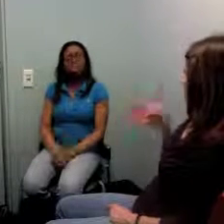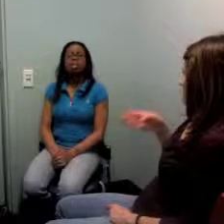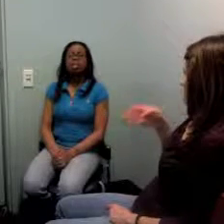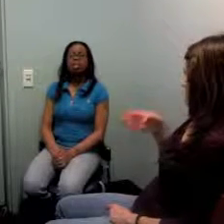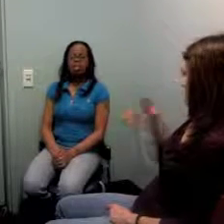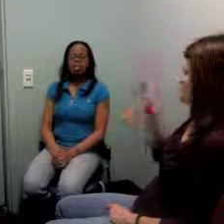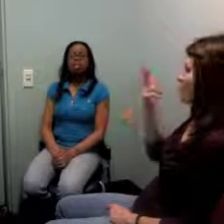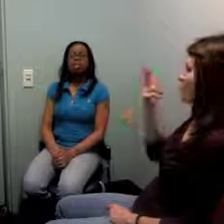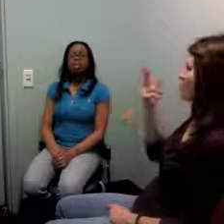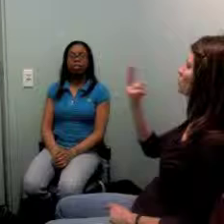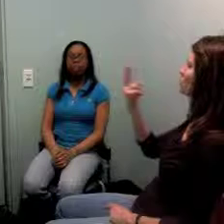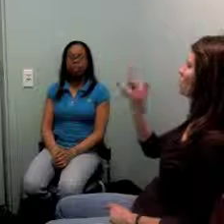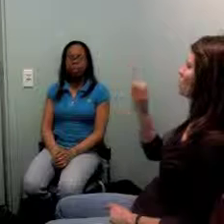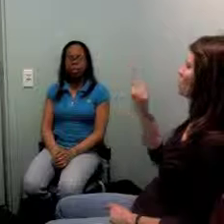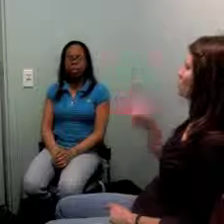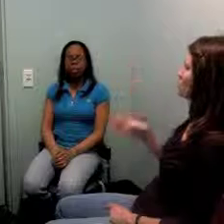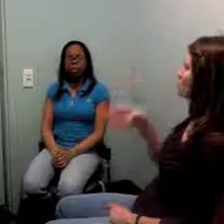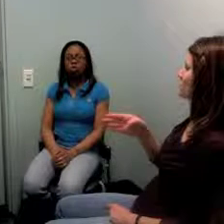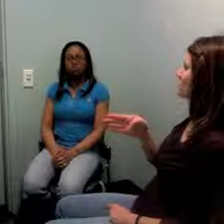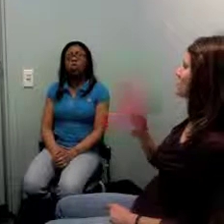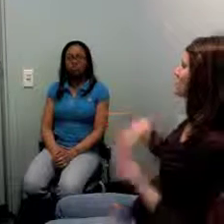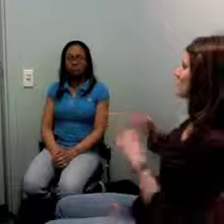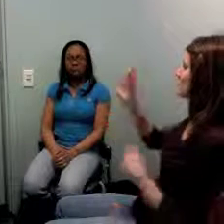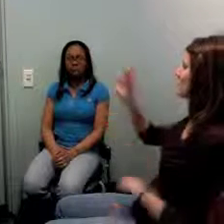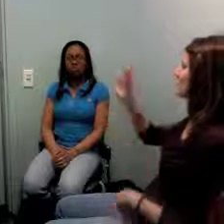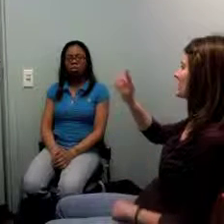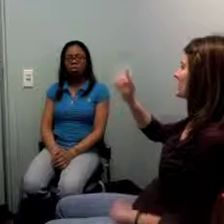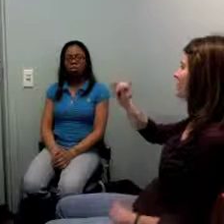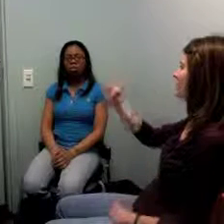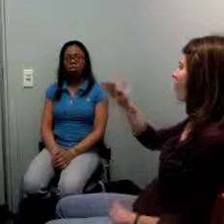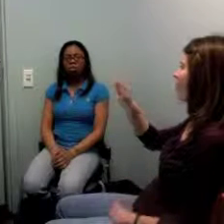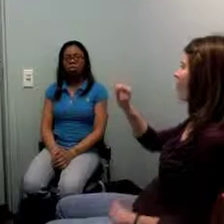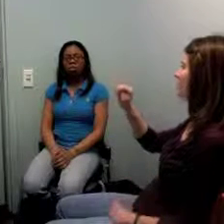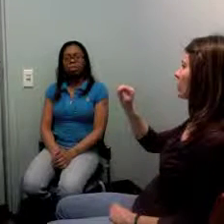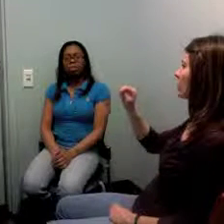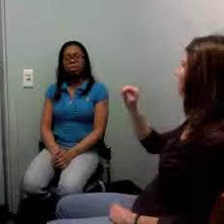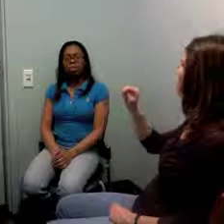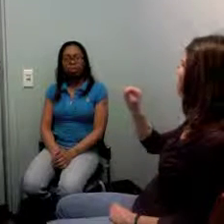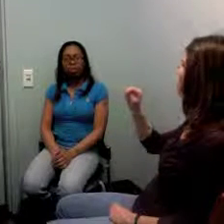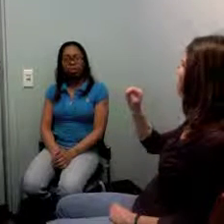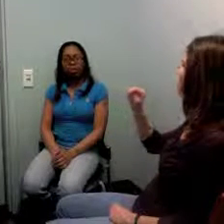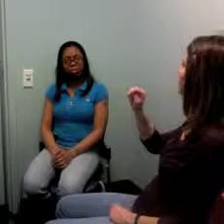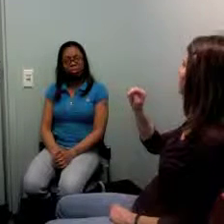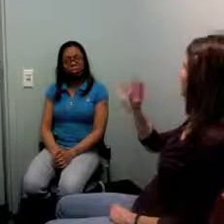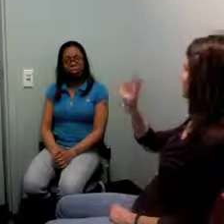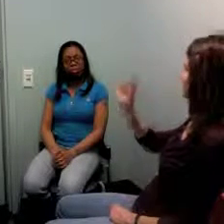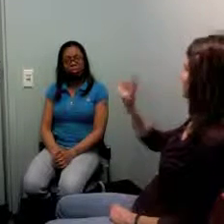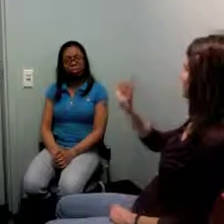That's why I live near there. Maybe 2 blocks down from 60th.